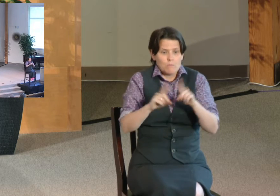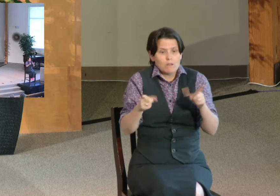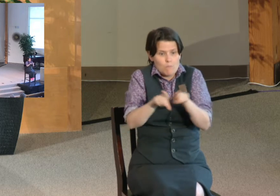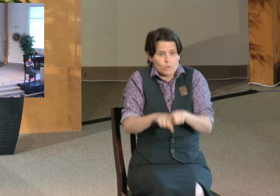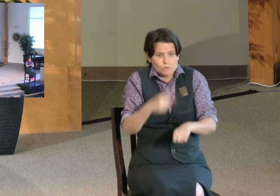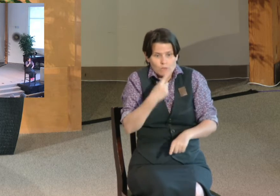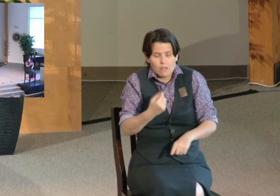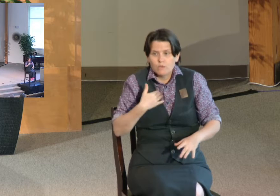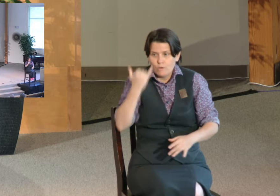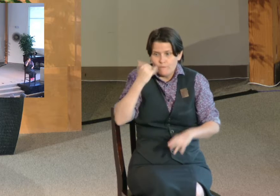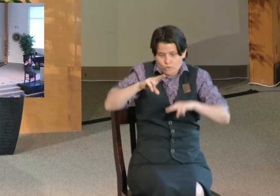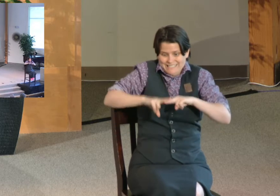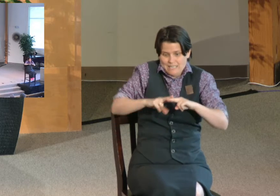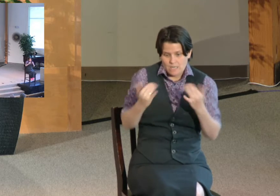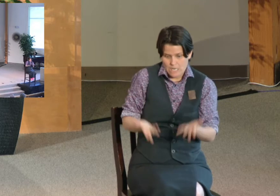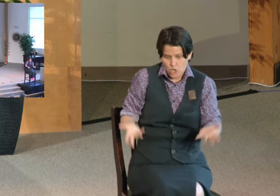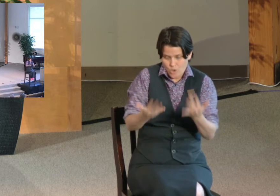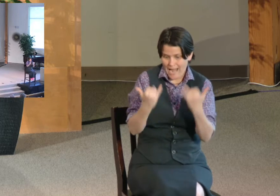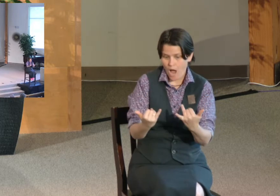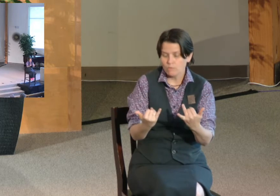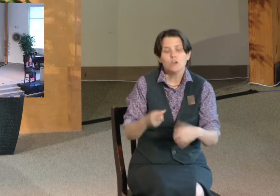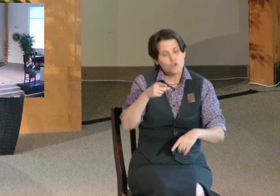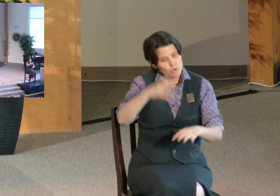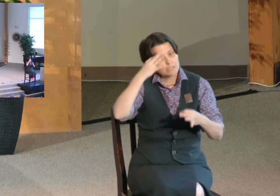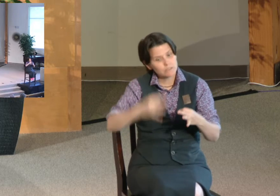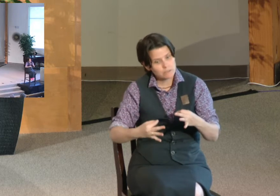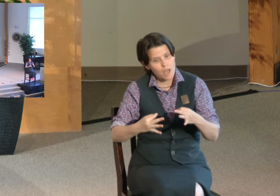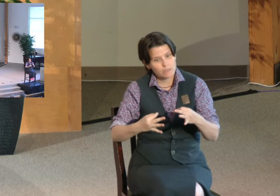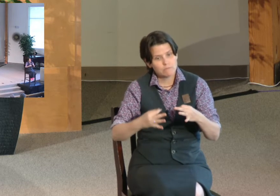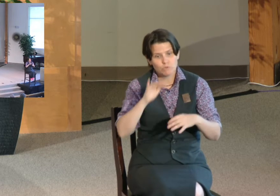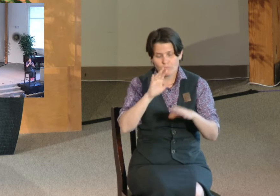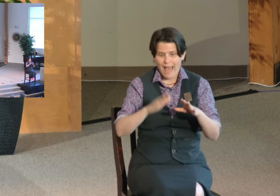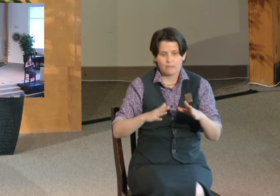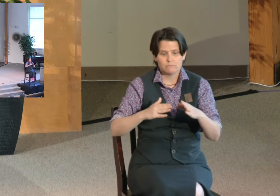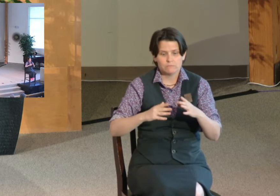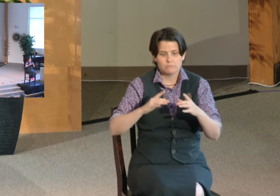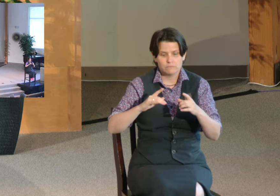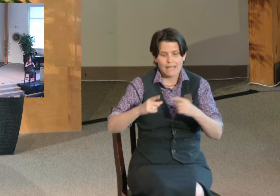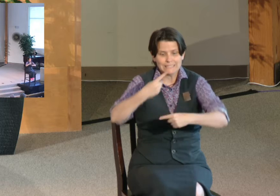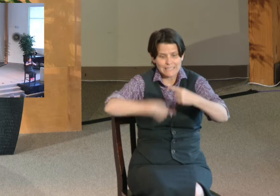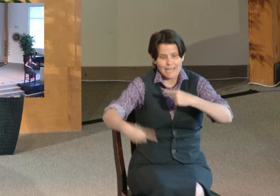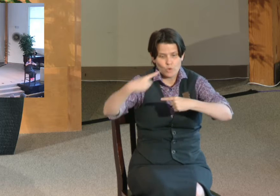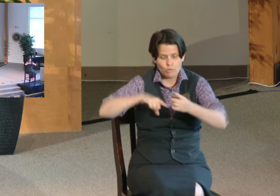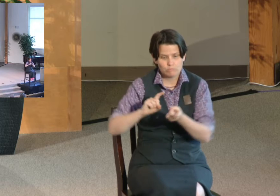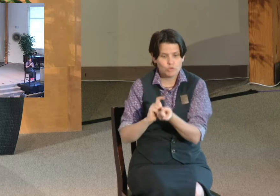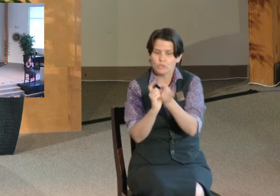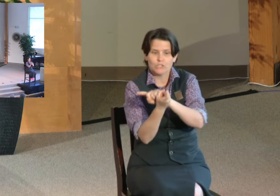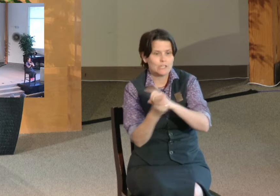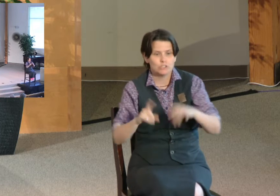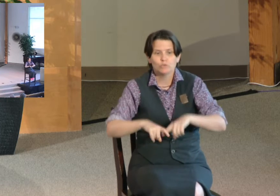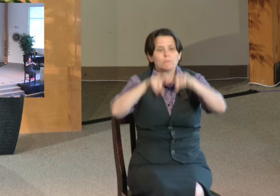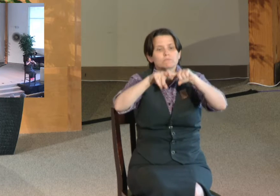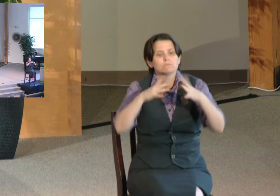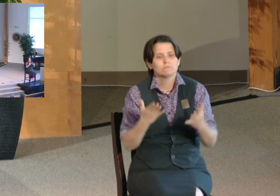Guys, this is just simply another tool for you to use in your own personal transformation. But imagine the change that